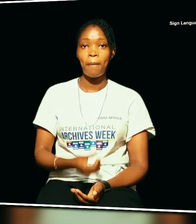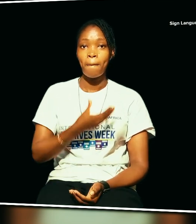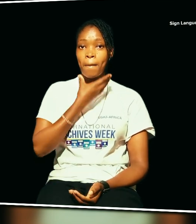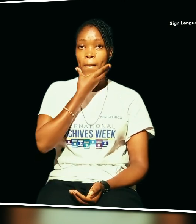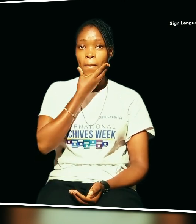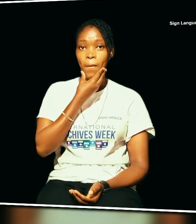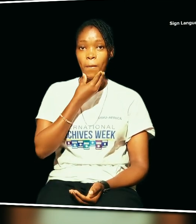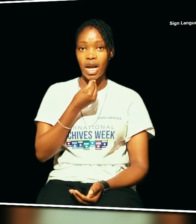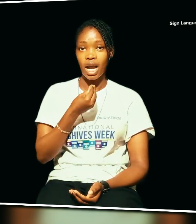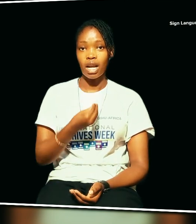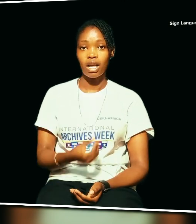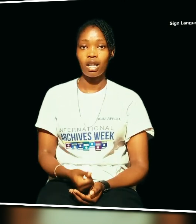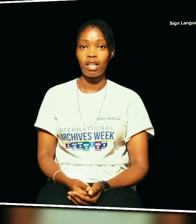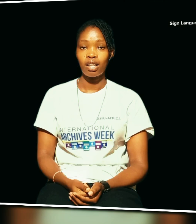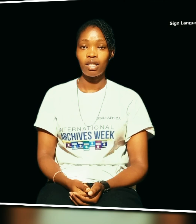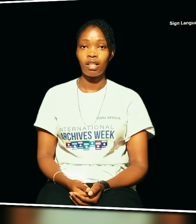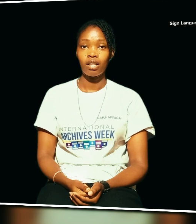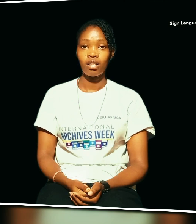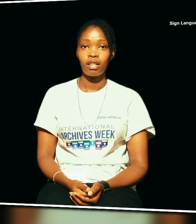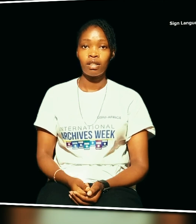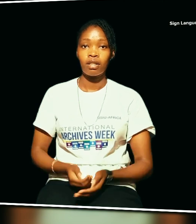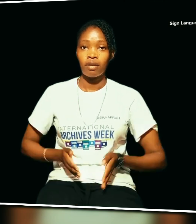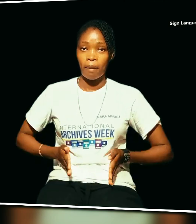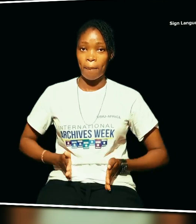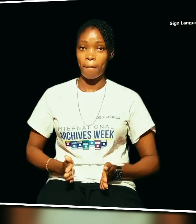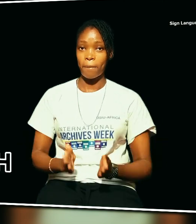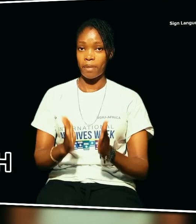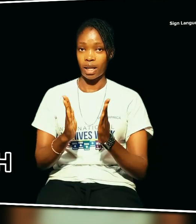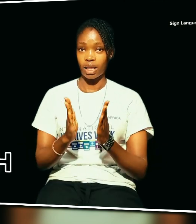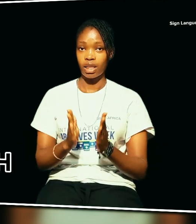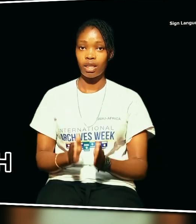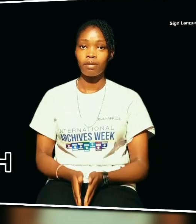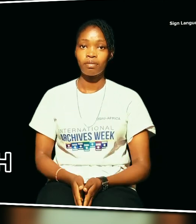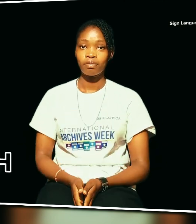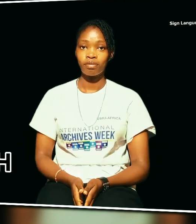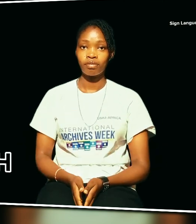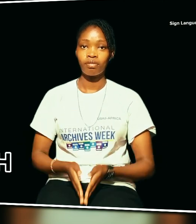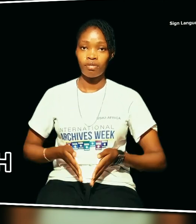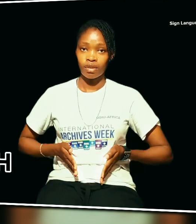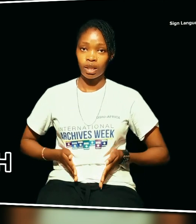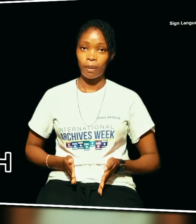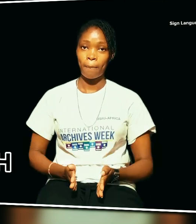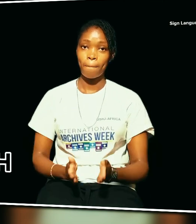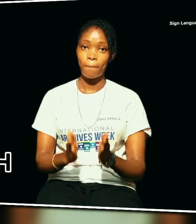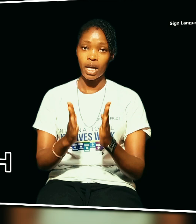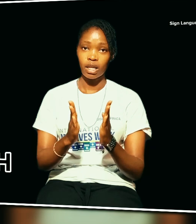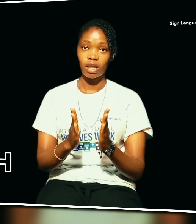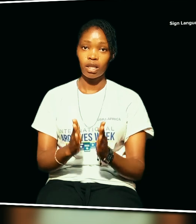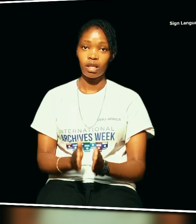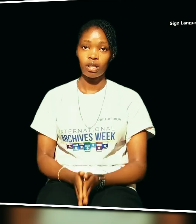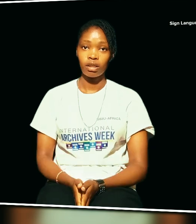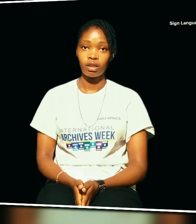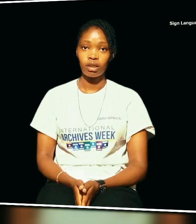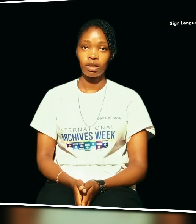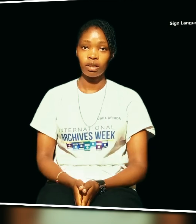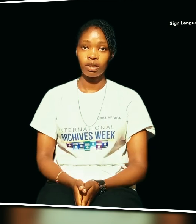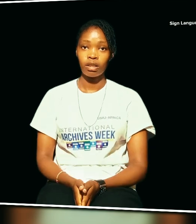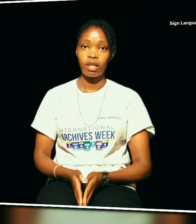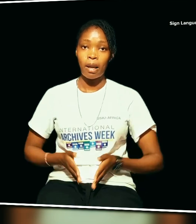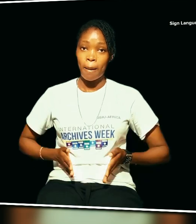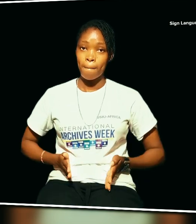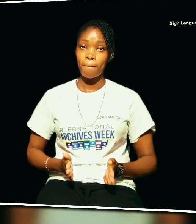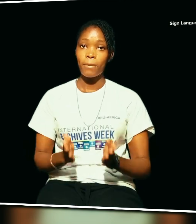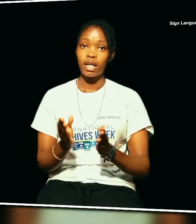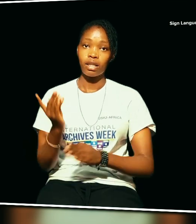man, bath, bath, Birthday.